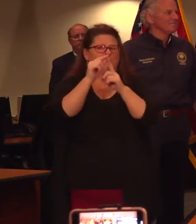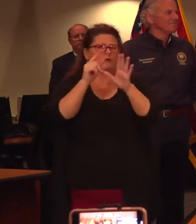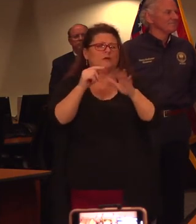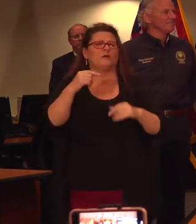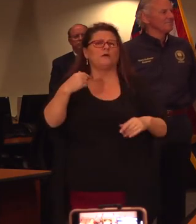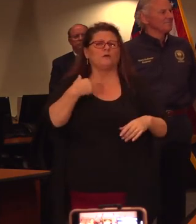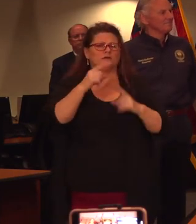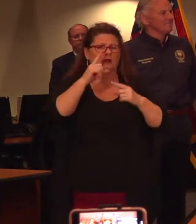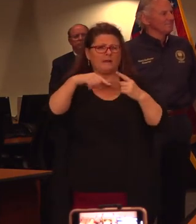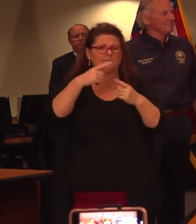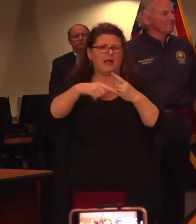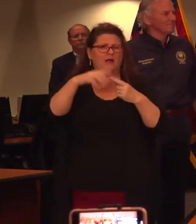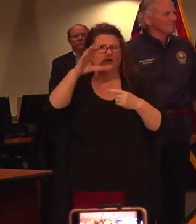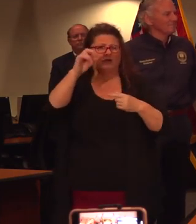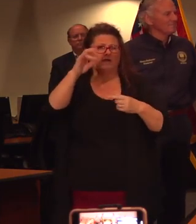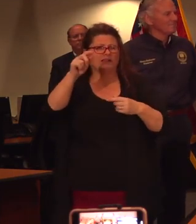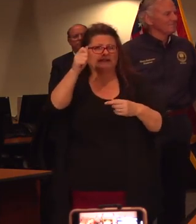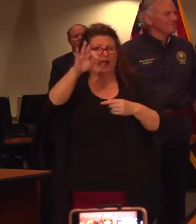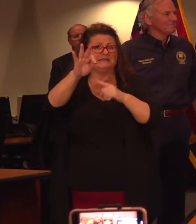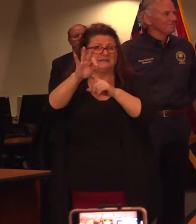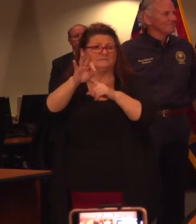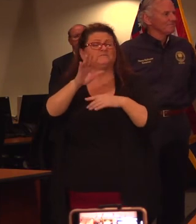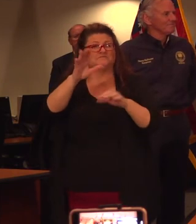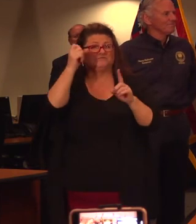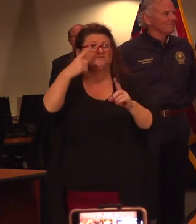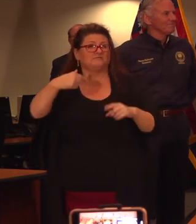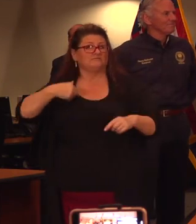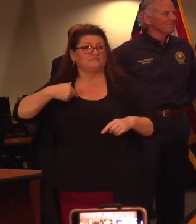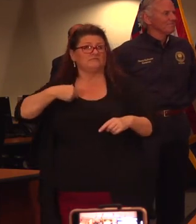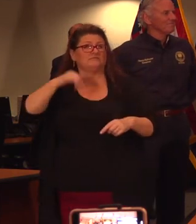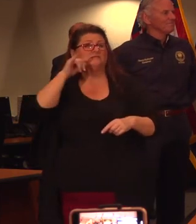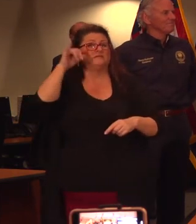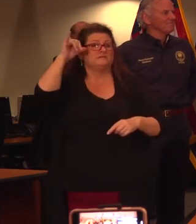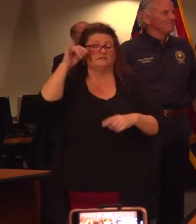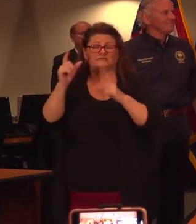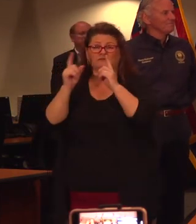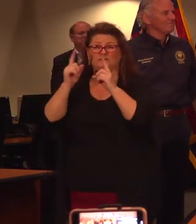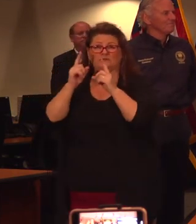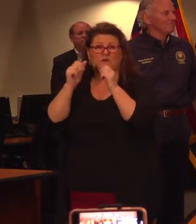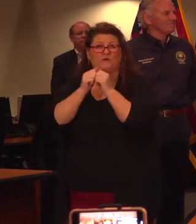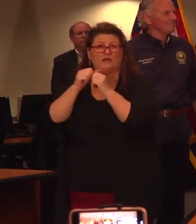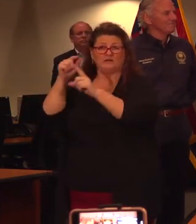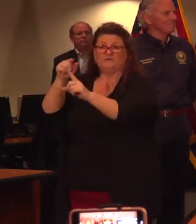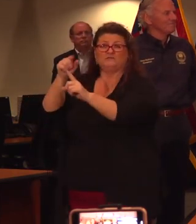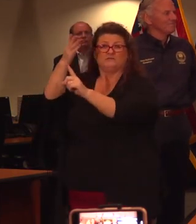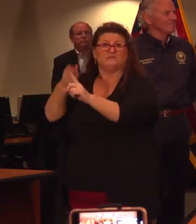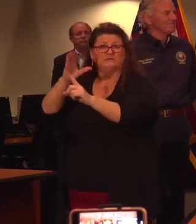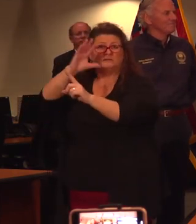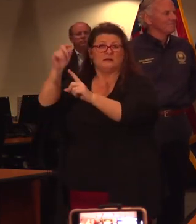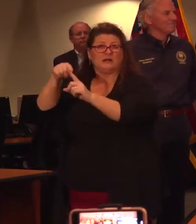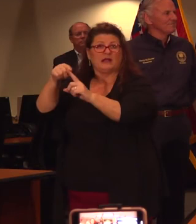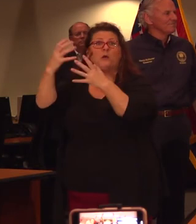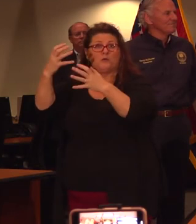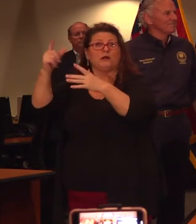about COVID-19. I'm here to tell you, yesterday I was on a phone with a prospect that's a very large prospect that wants